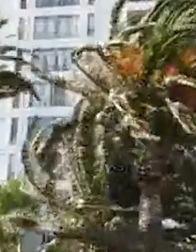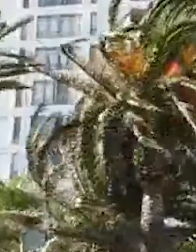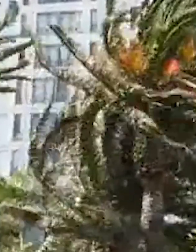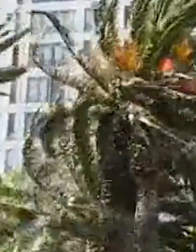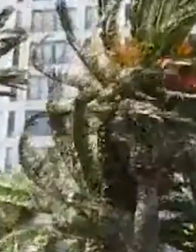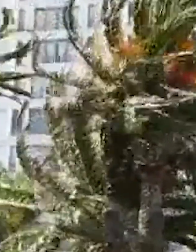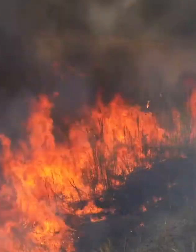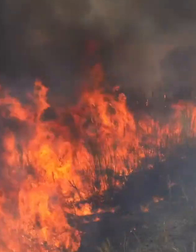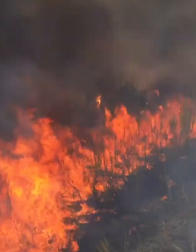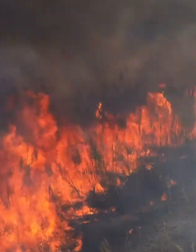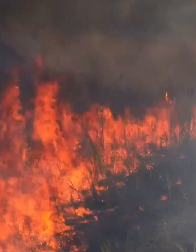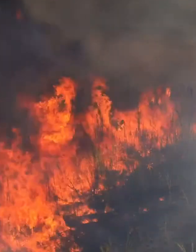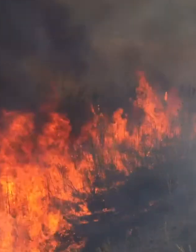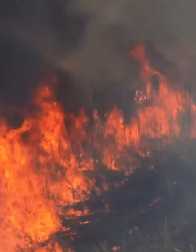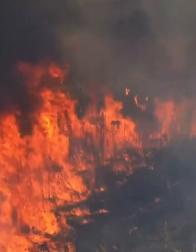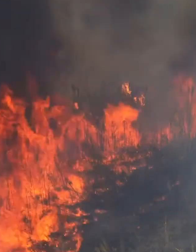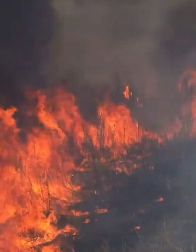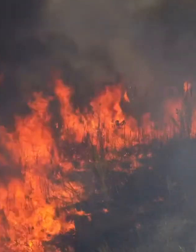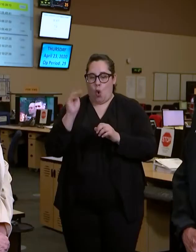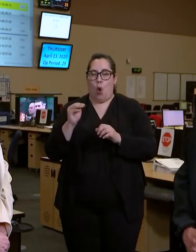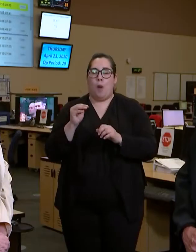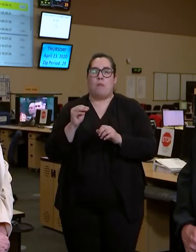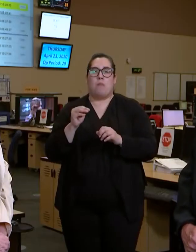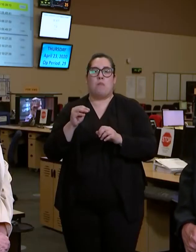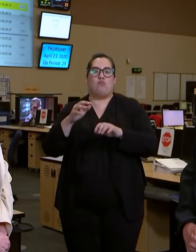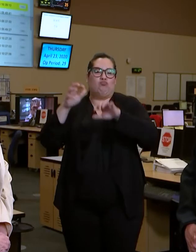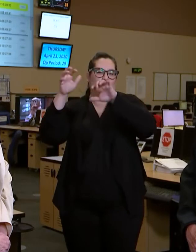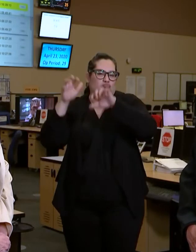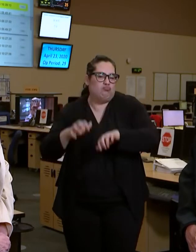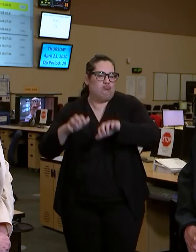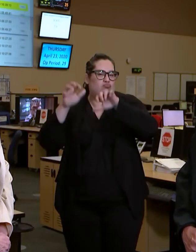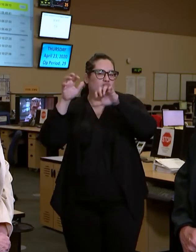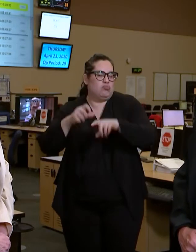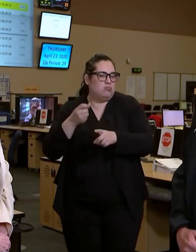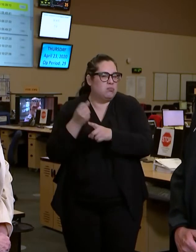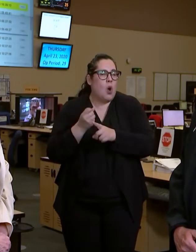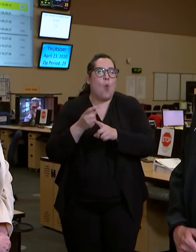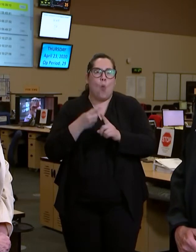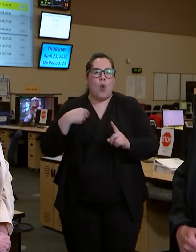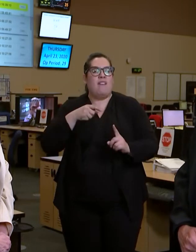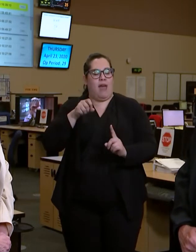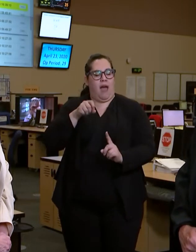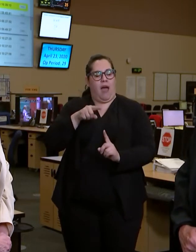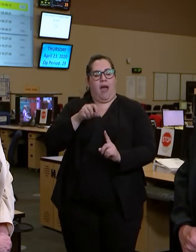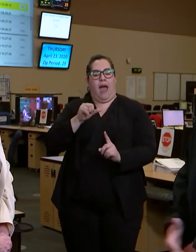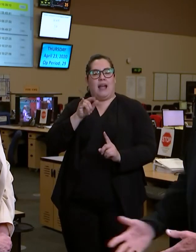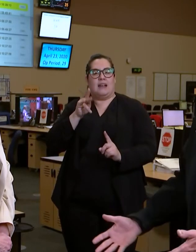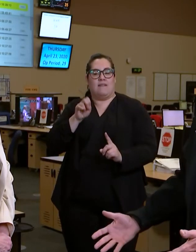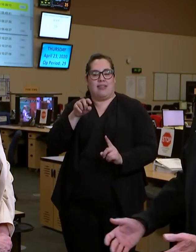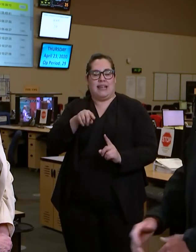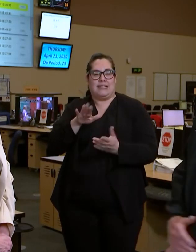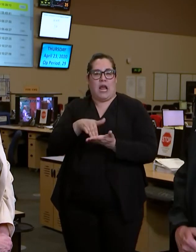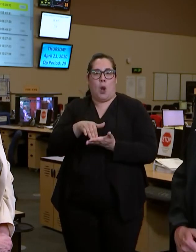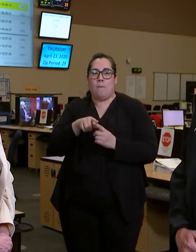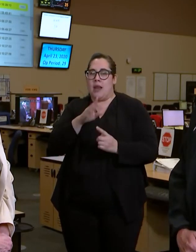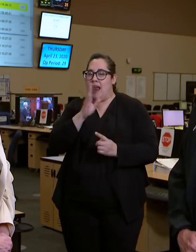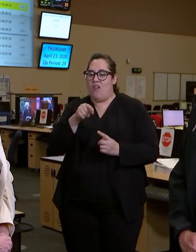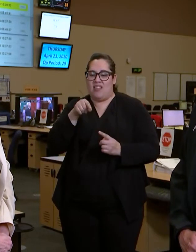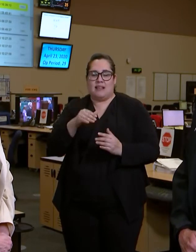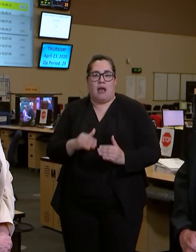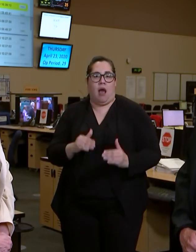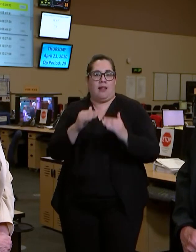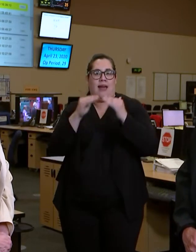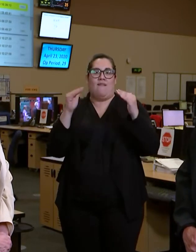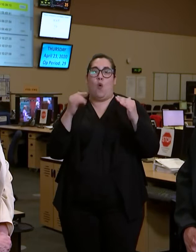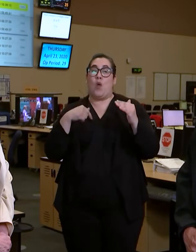earthquakes, windstorms. So I've been through a lot. So we've activated this center, but never to this level, where we're found today at a level 1, the